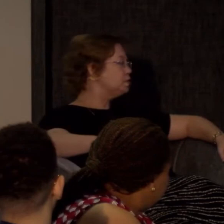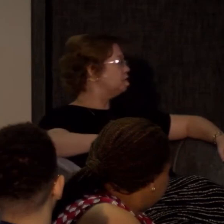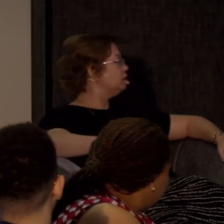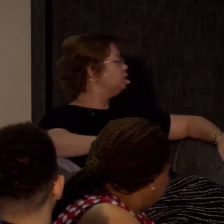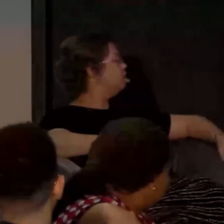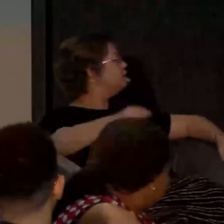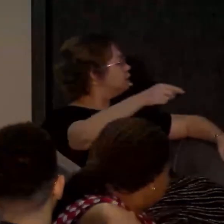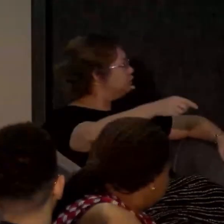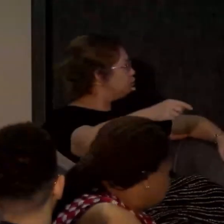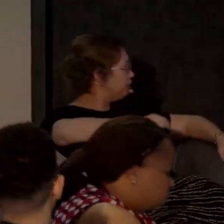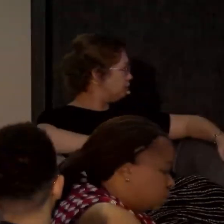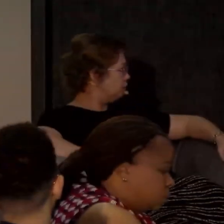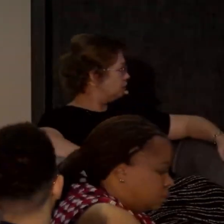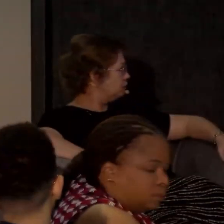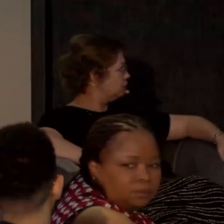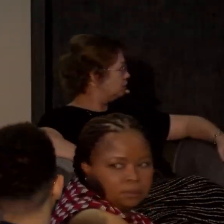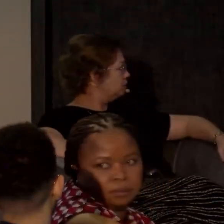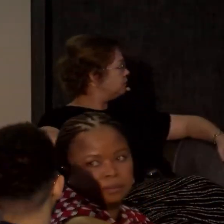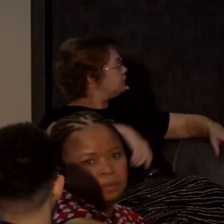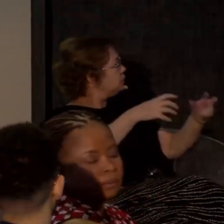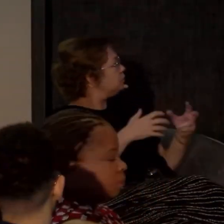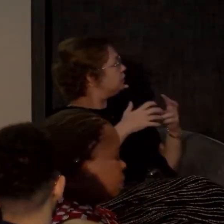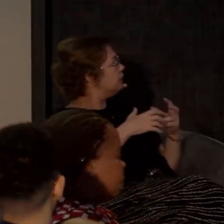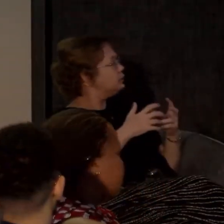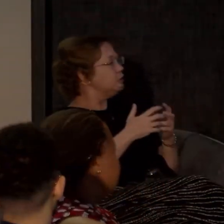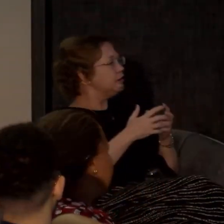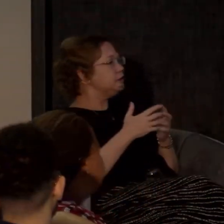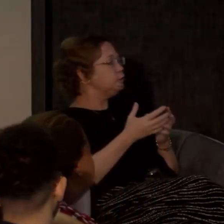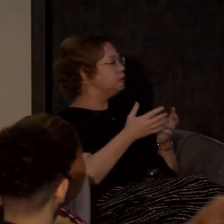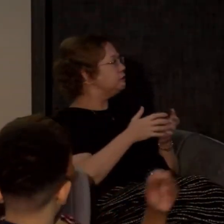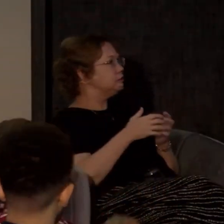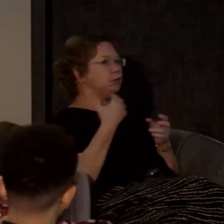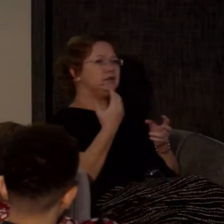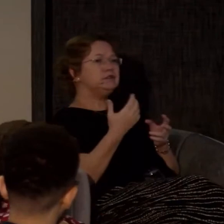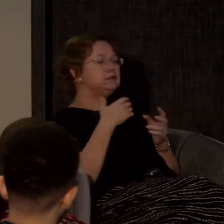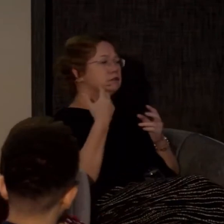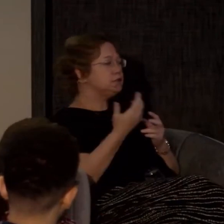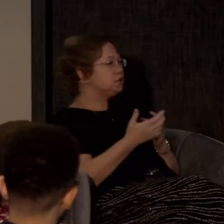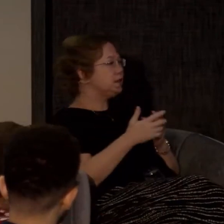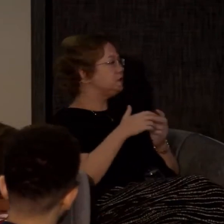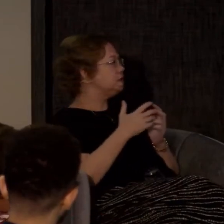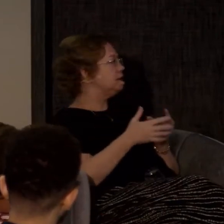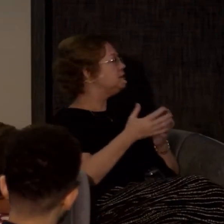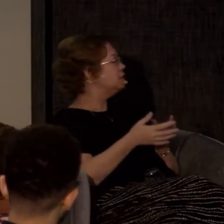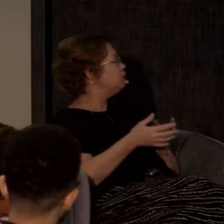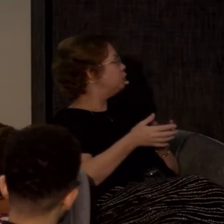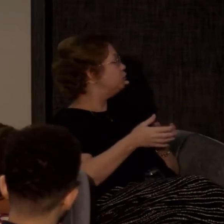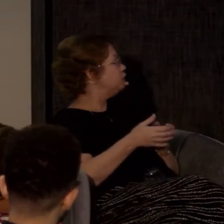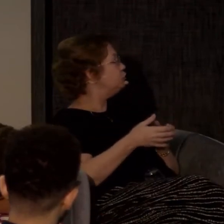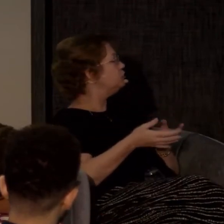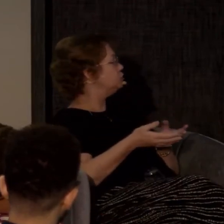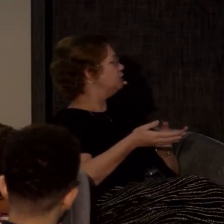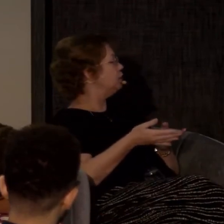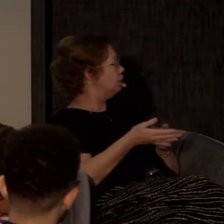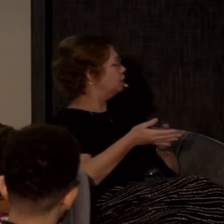him the grant anymore. He's now employable. So I'm not at the policies, the legislation, that's there because we